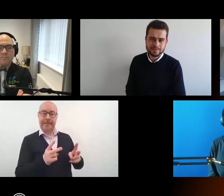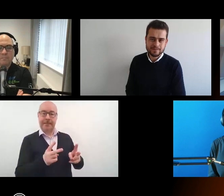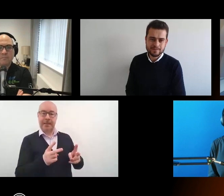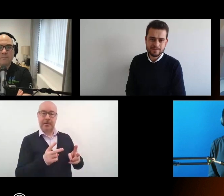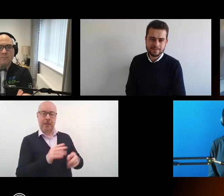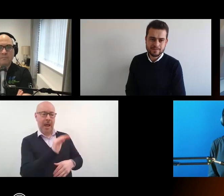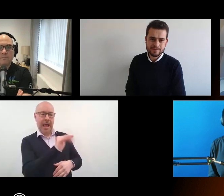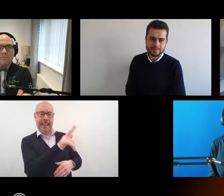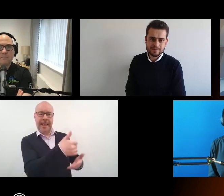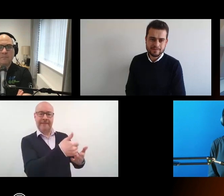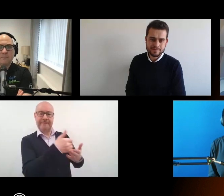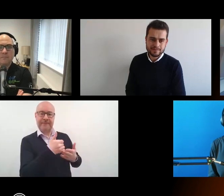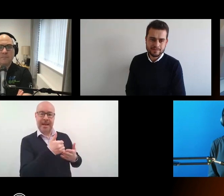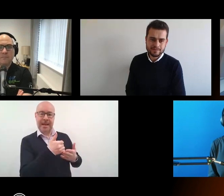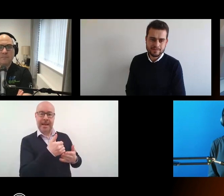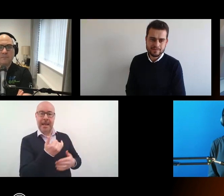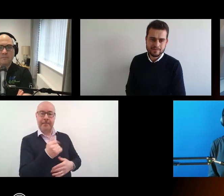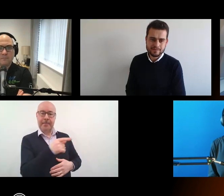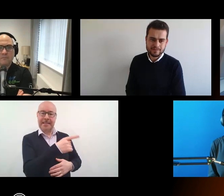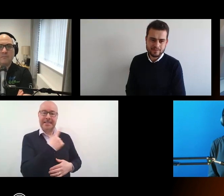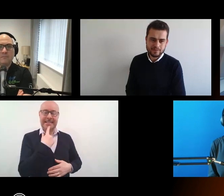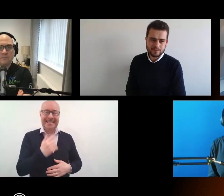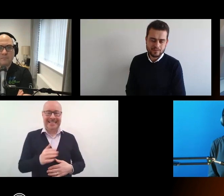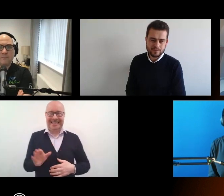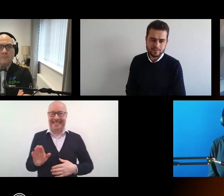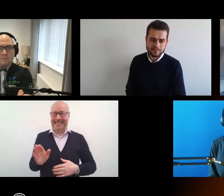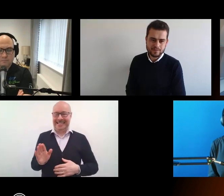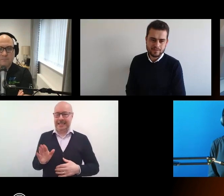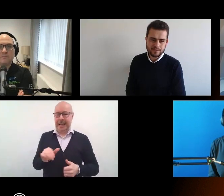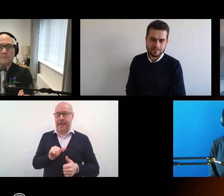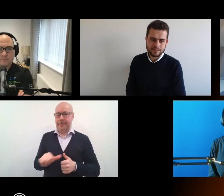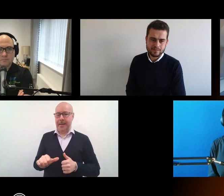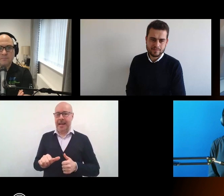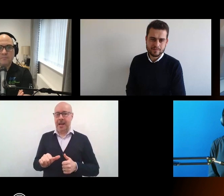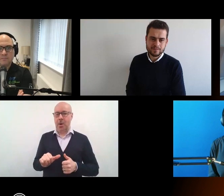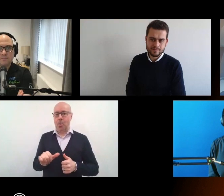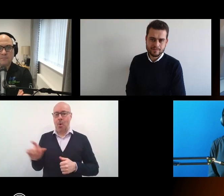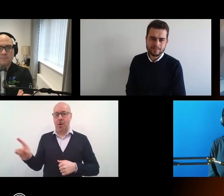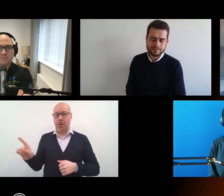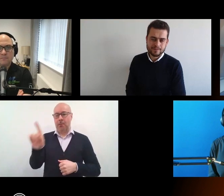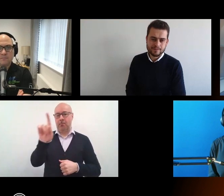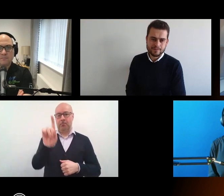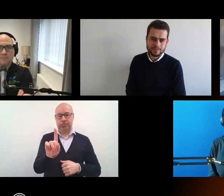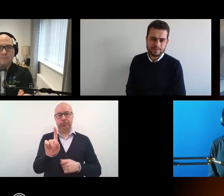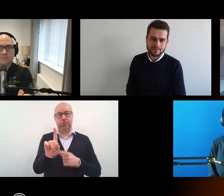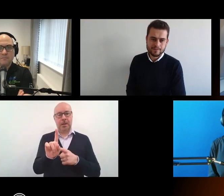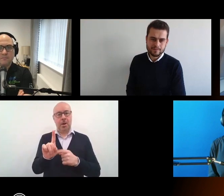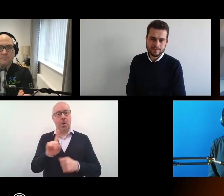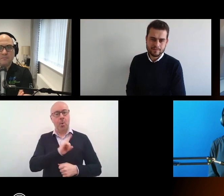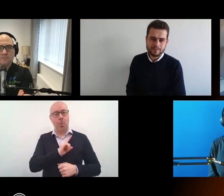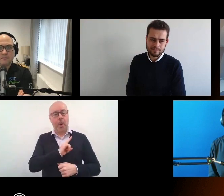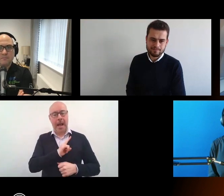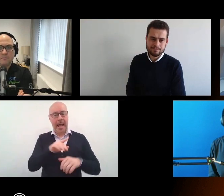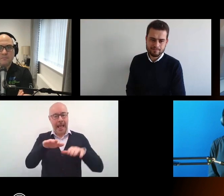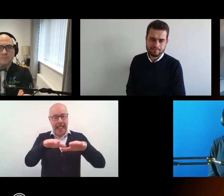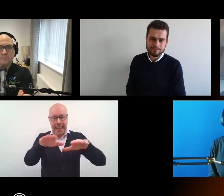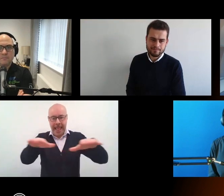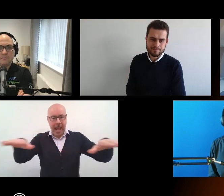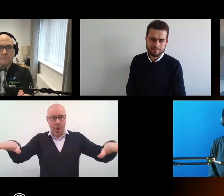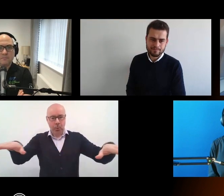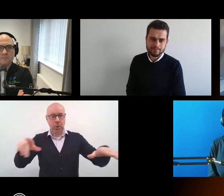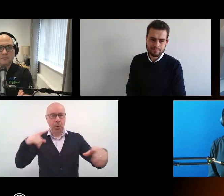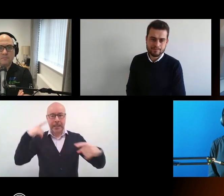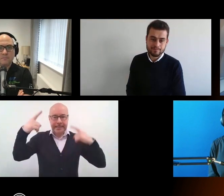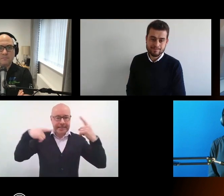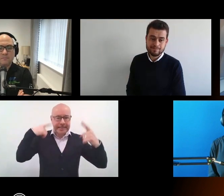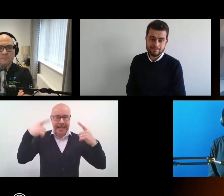the layout, the sound, and all of those other things. And so that's why it's really important that